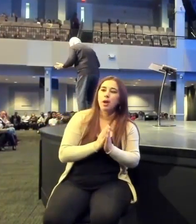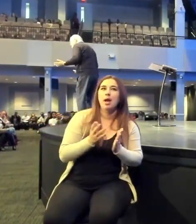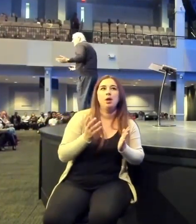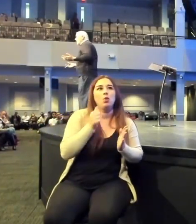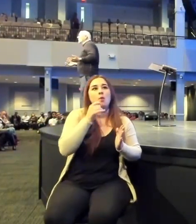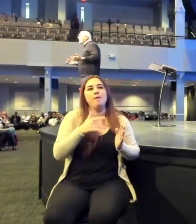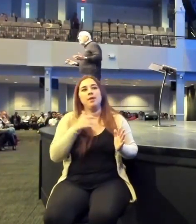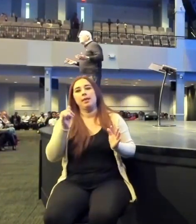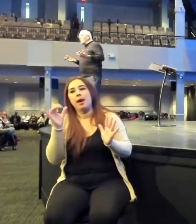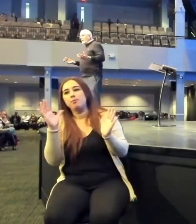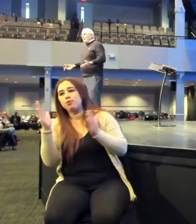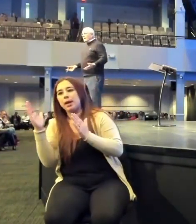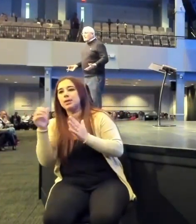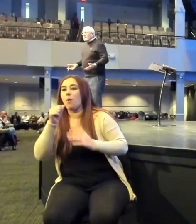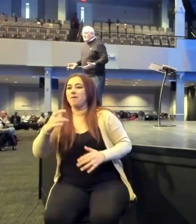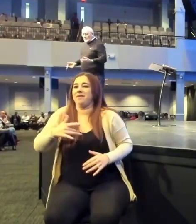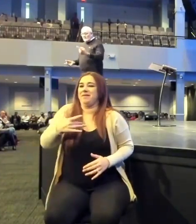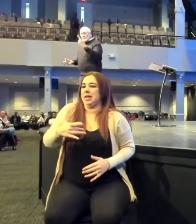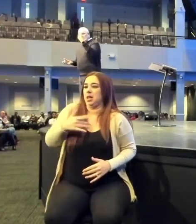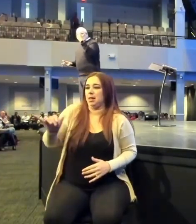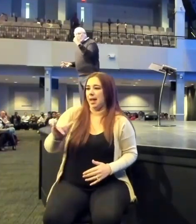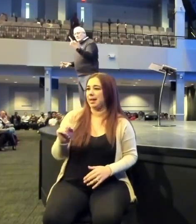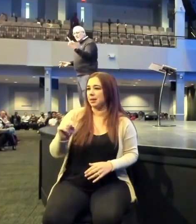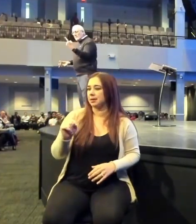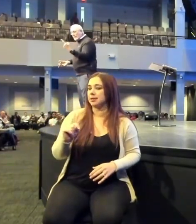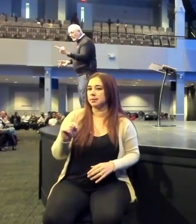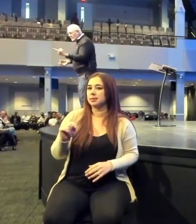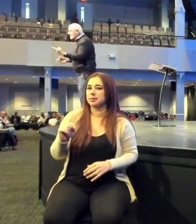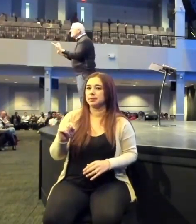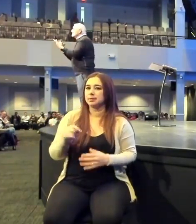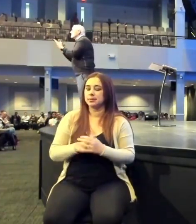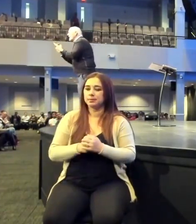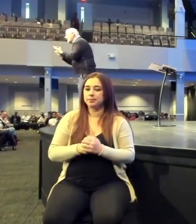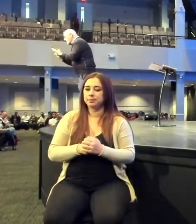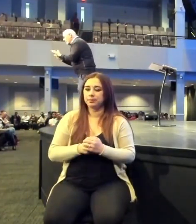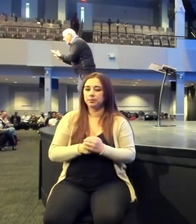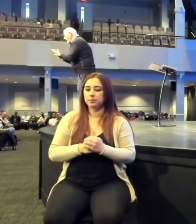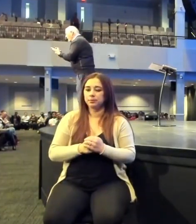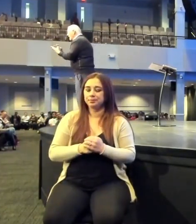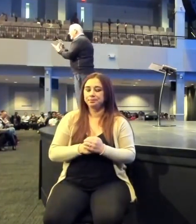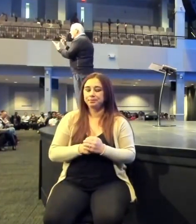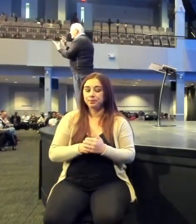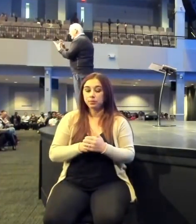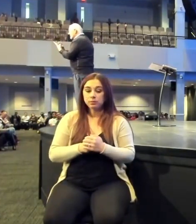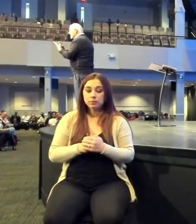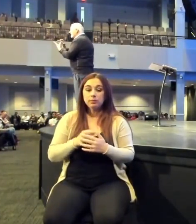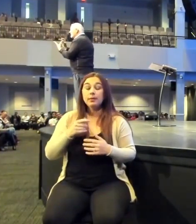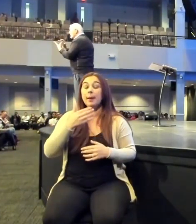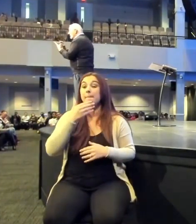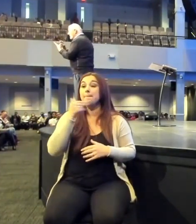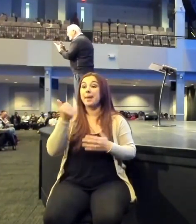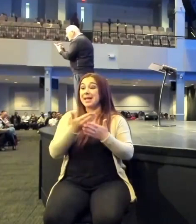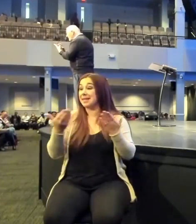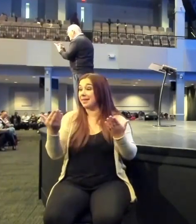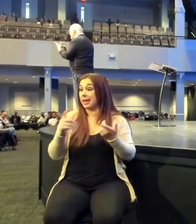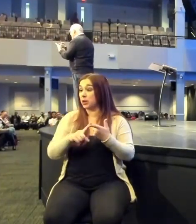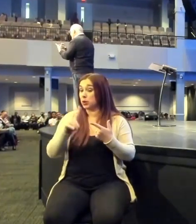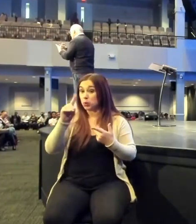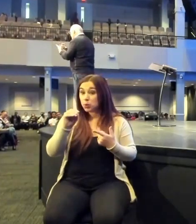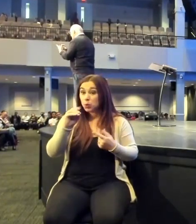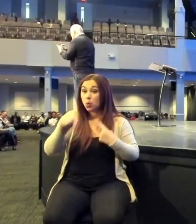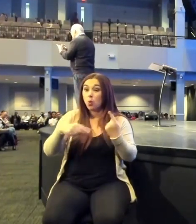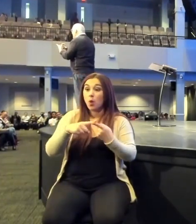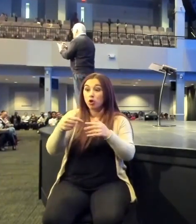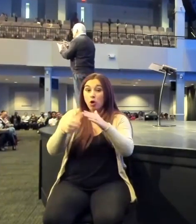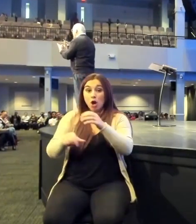feel like praising. You don't feel like it. So that's the first thing to remember. Here's the second thing to remember. The best thing that you can do when you're